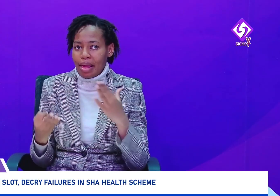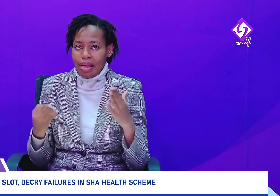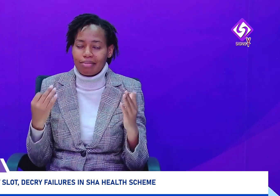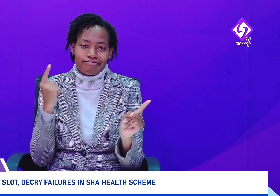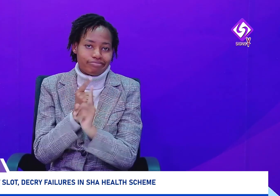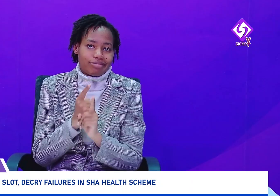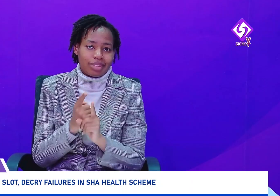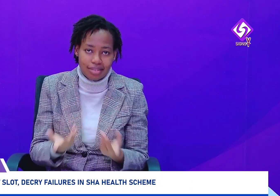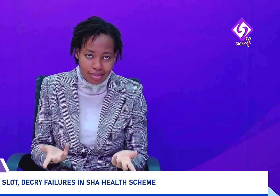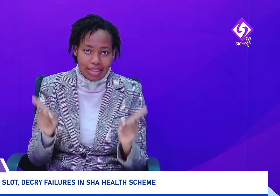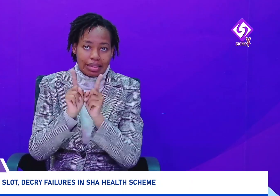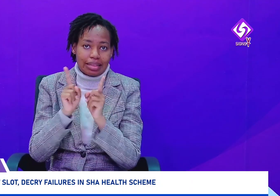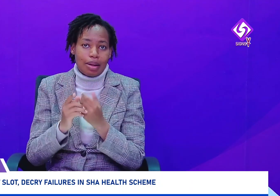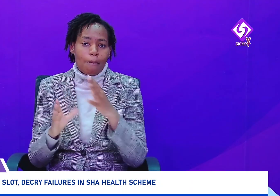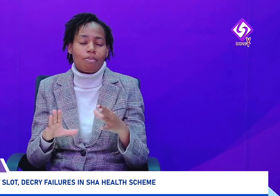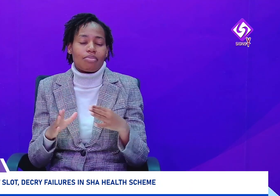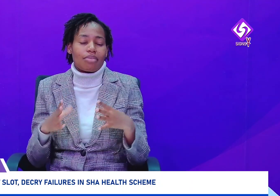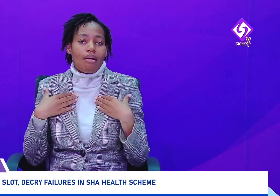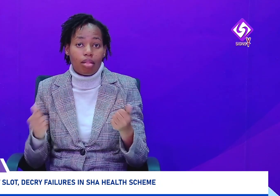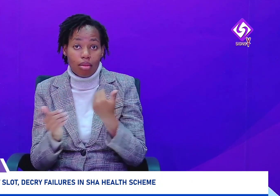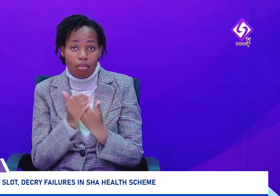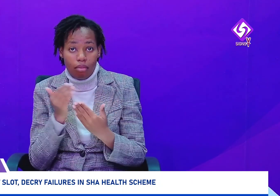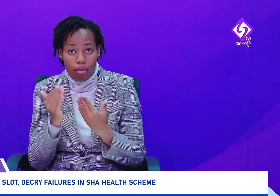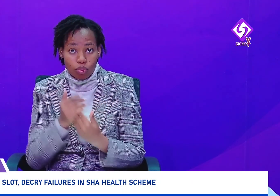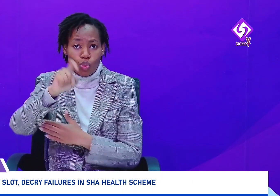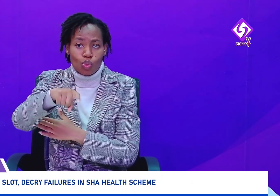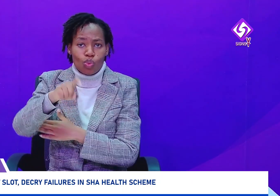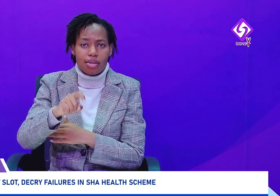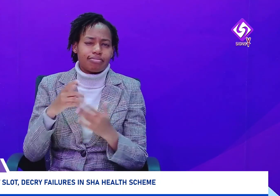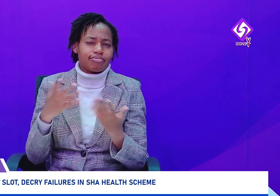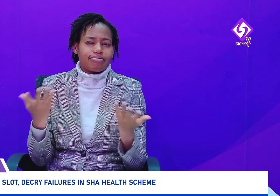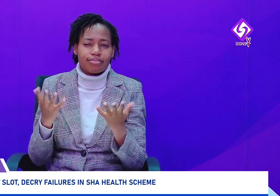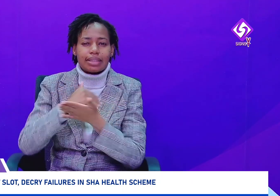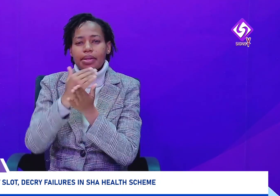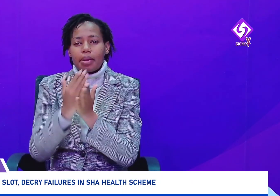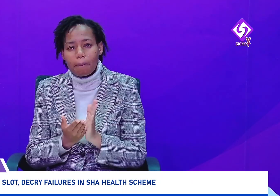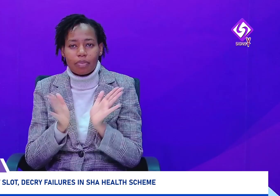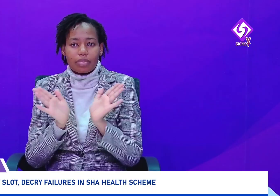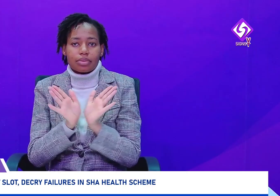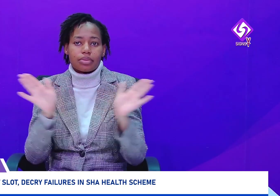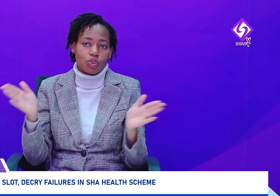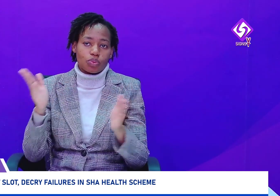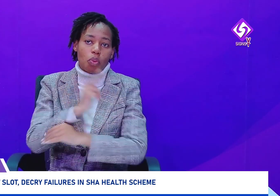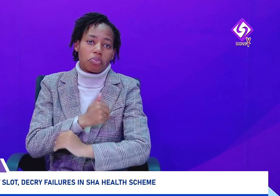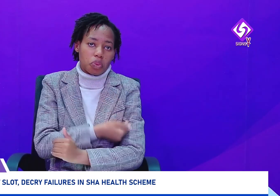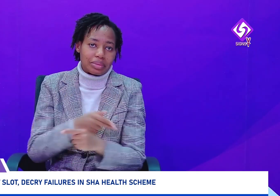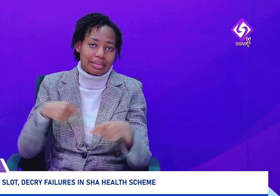needs, noting that some public hospitals are allegedly still charging them for essential services.